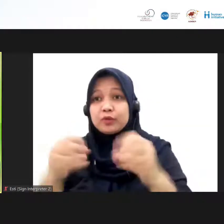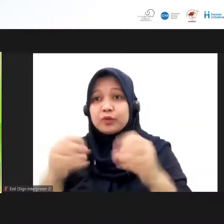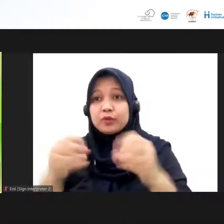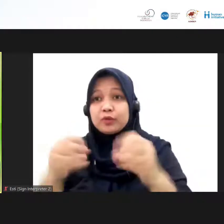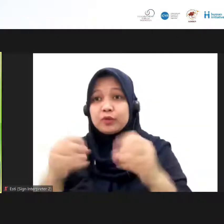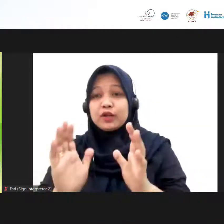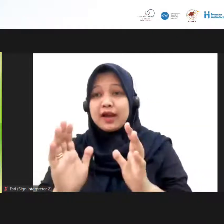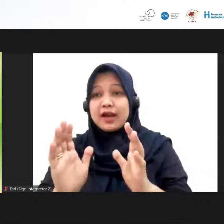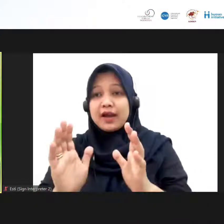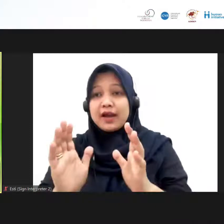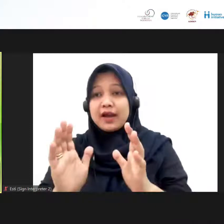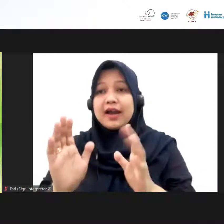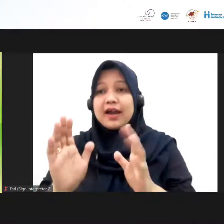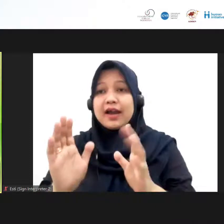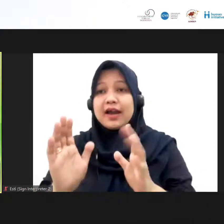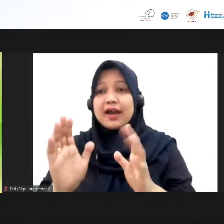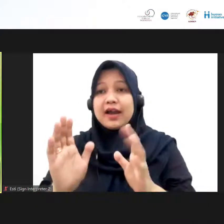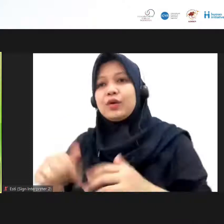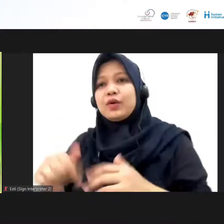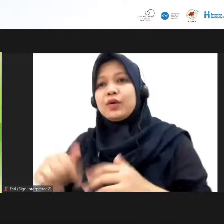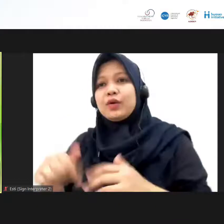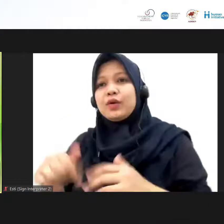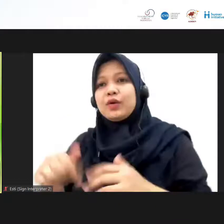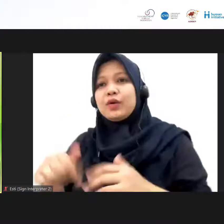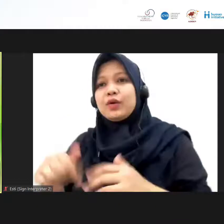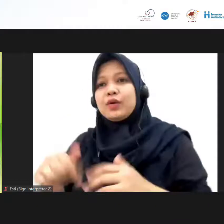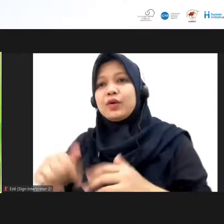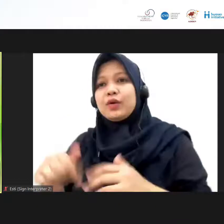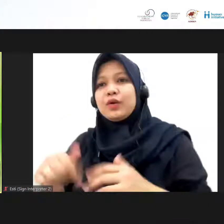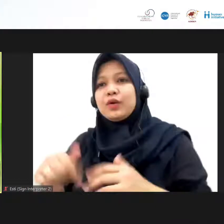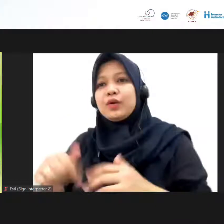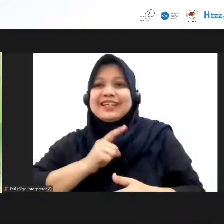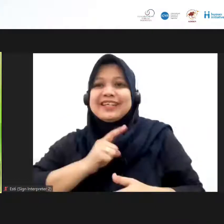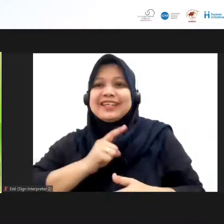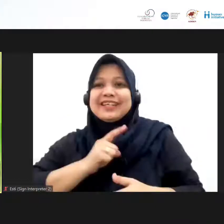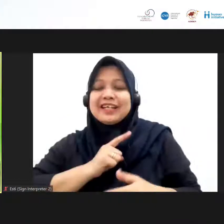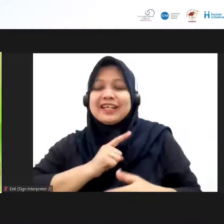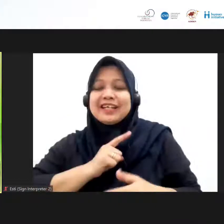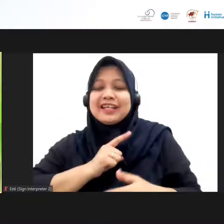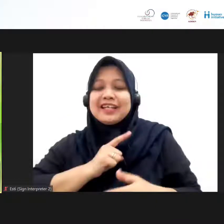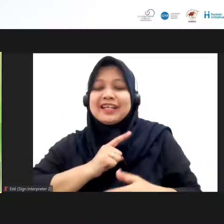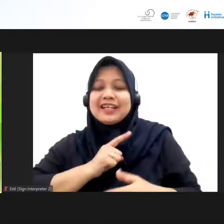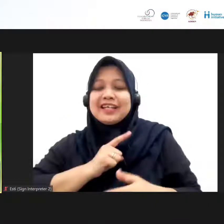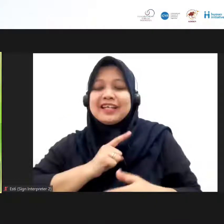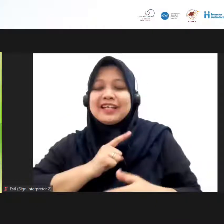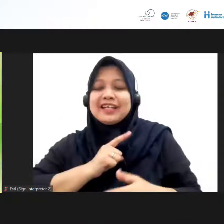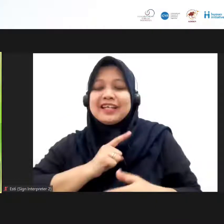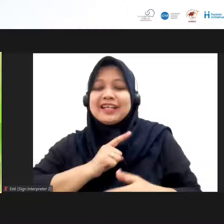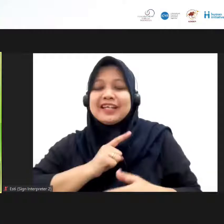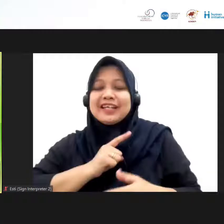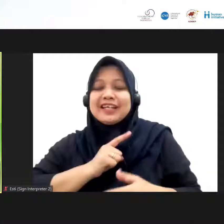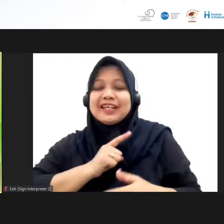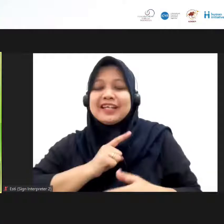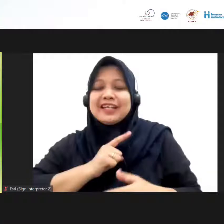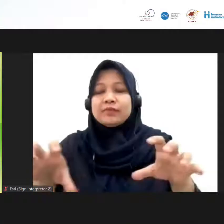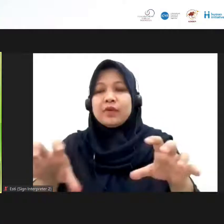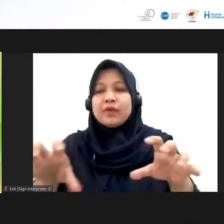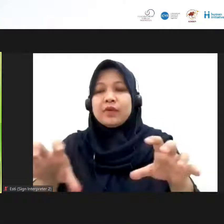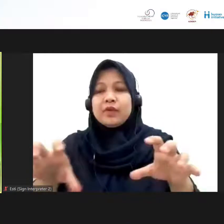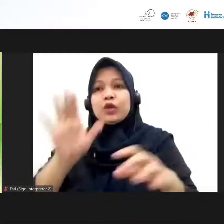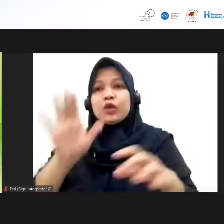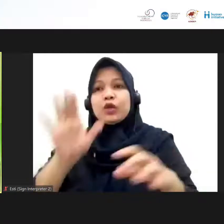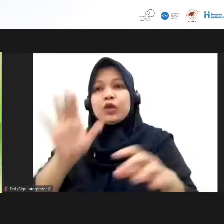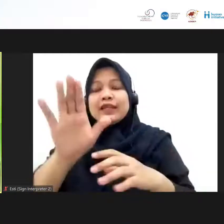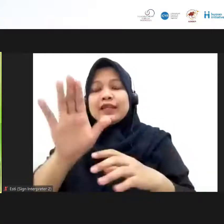necessarily feel that we have the capacity and the resources and tools to be able to do our work and respond effectively. So